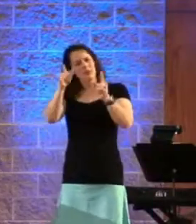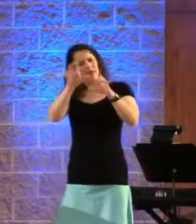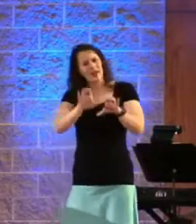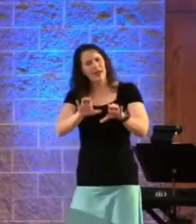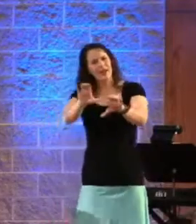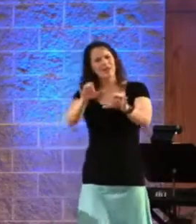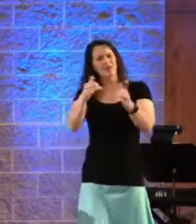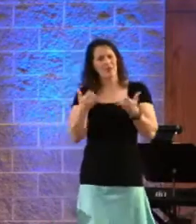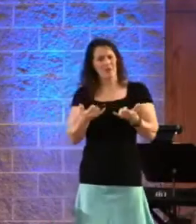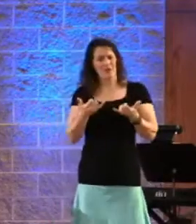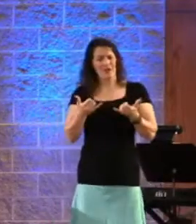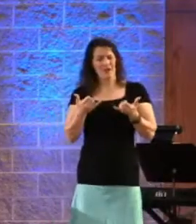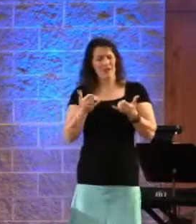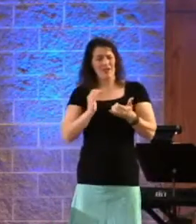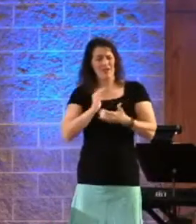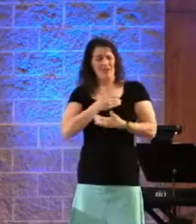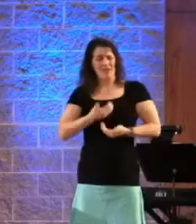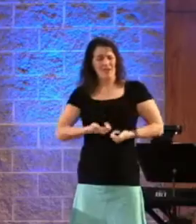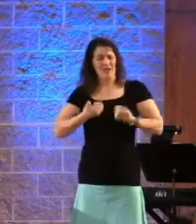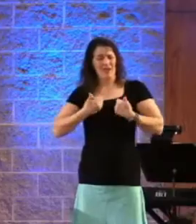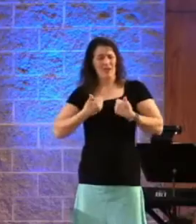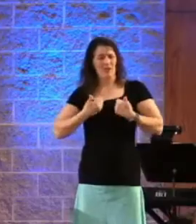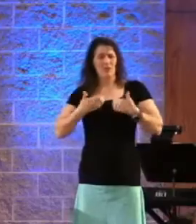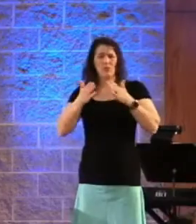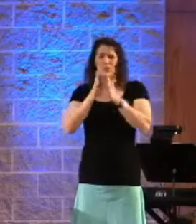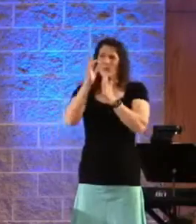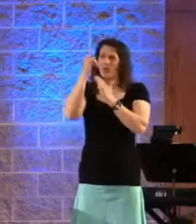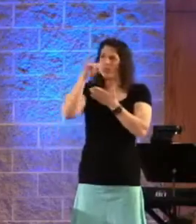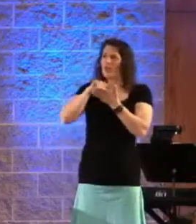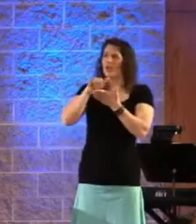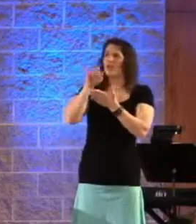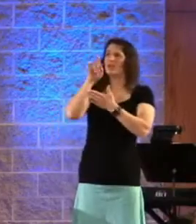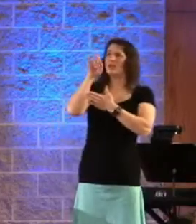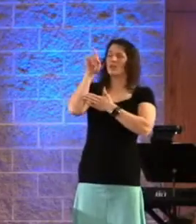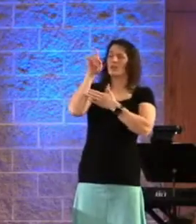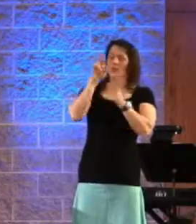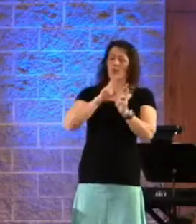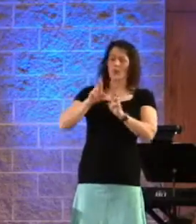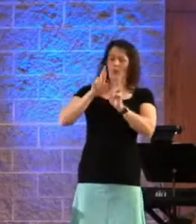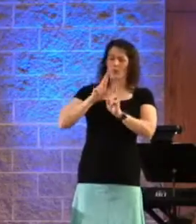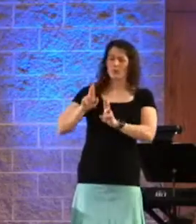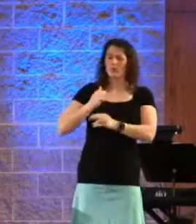God. And so we pray for that, that you'd prepare us and convict us.